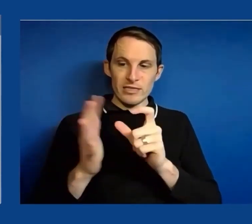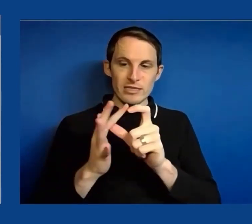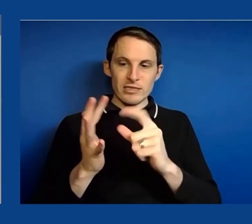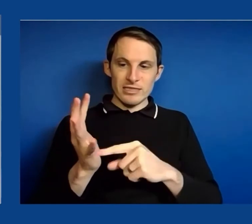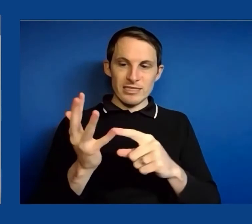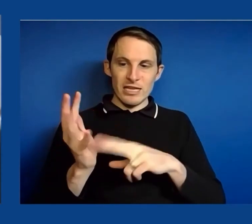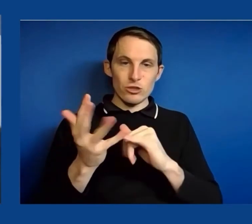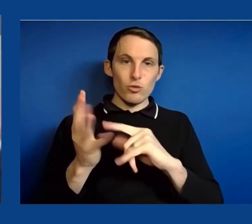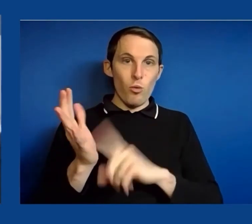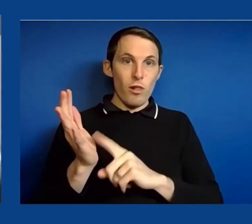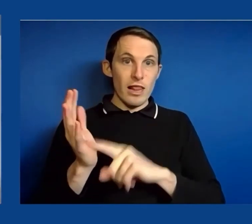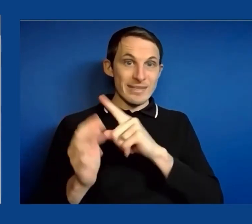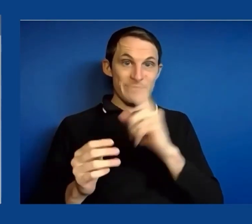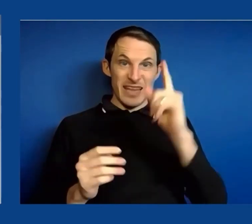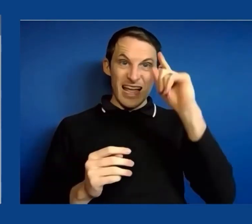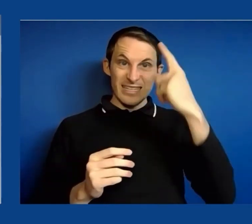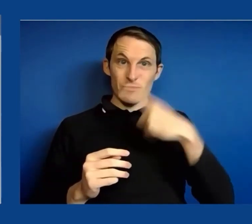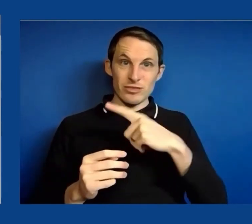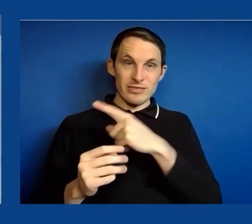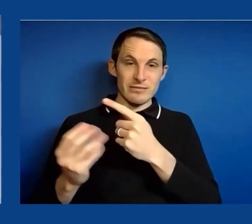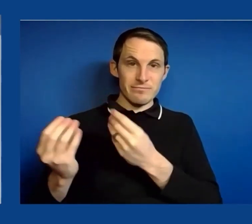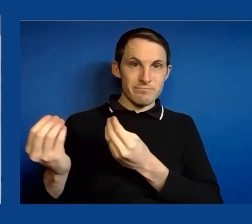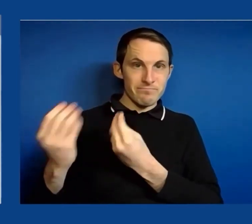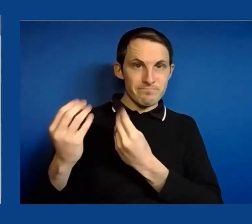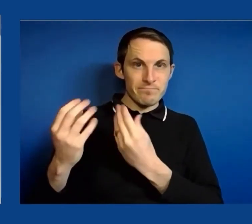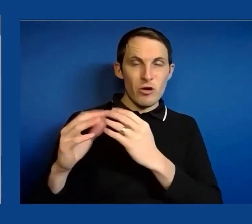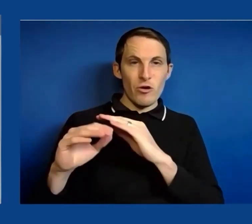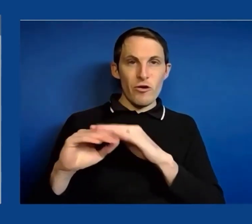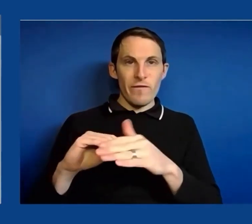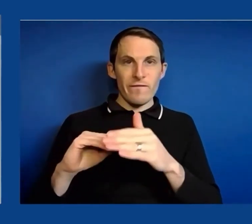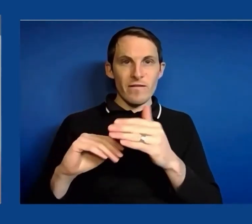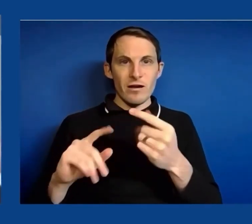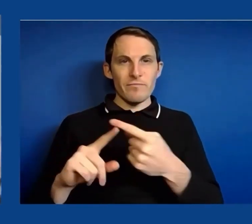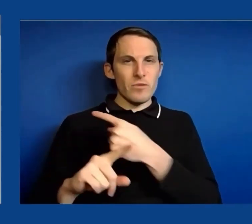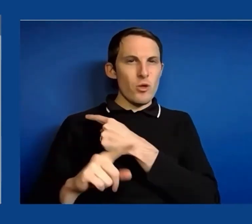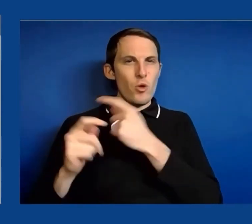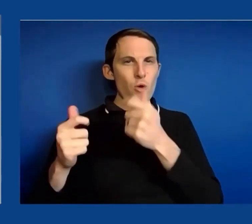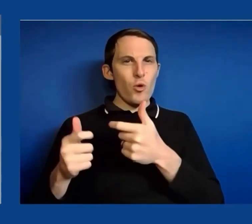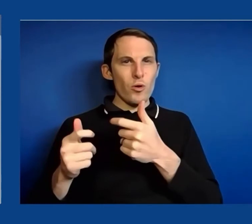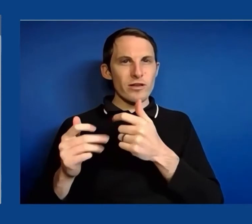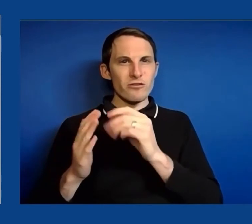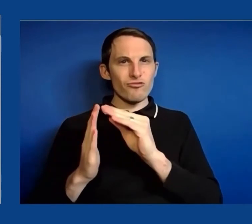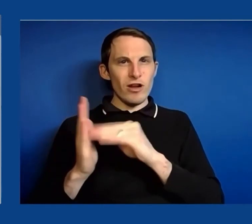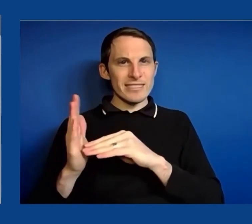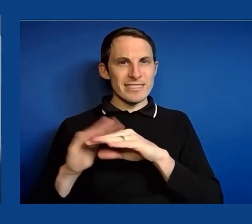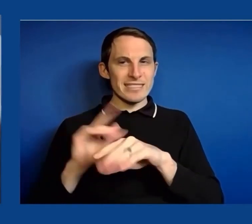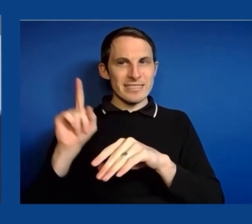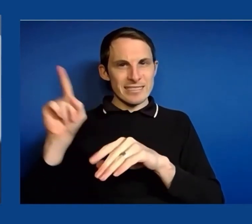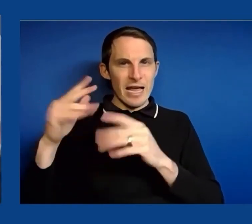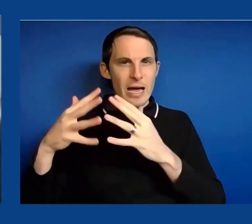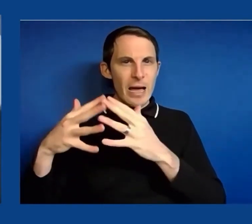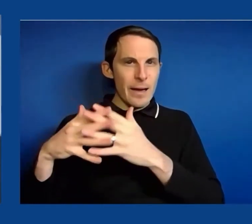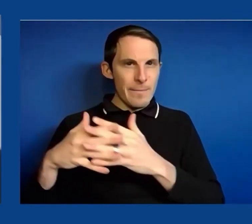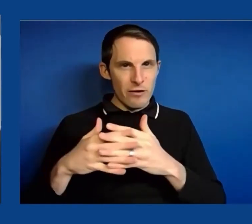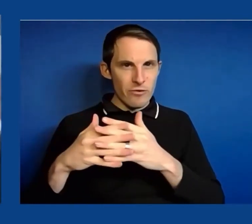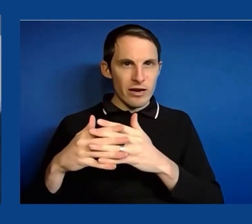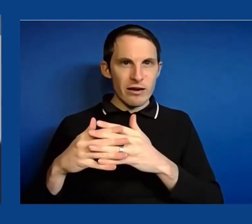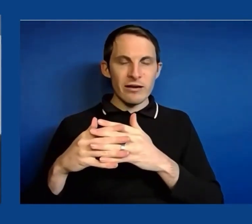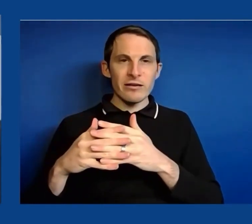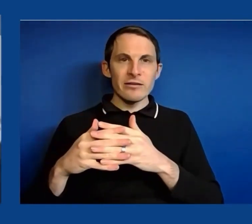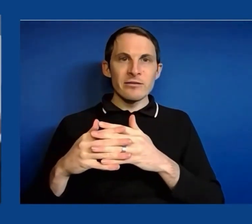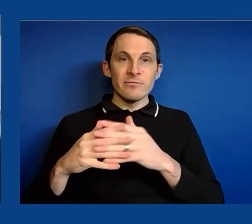she was filling my head about the early writers, black writers in America. So I was getting